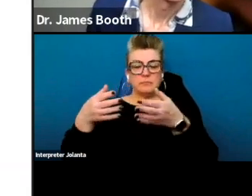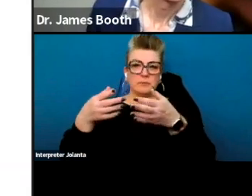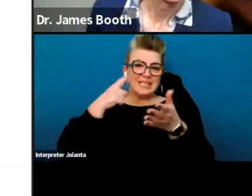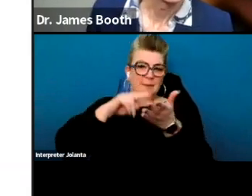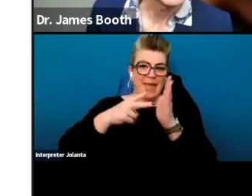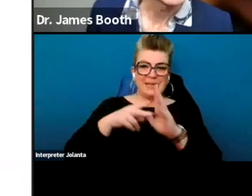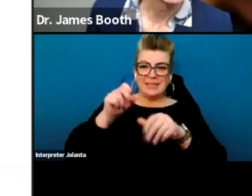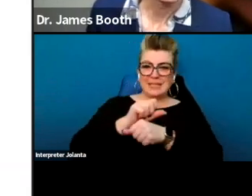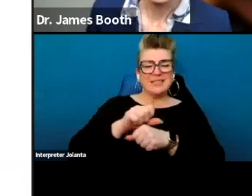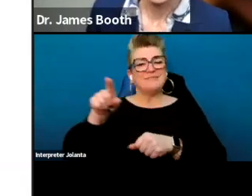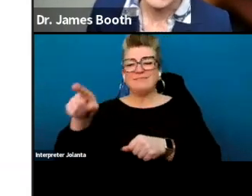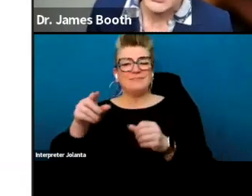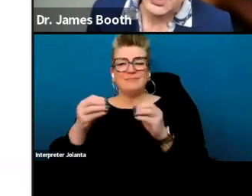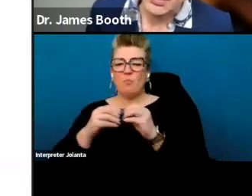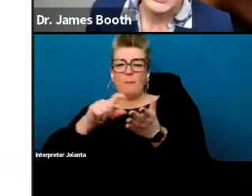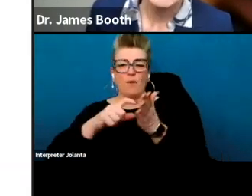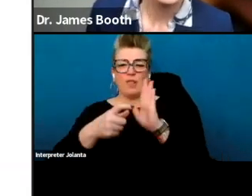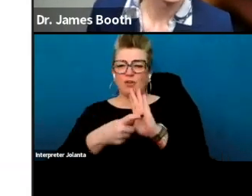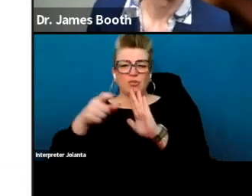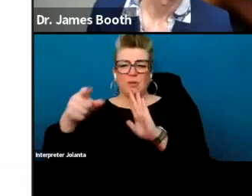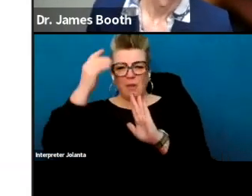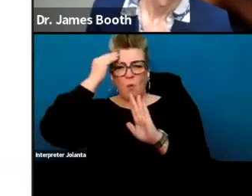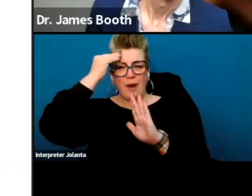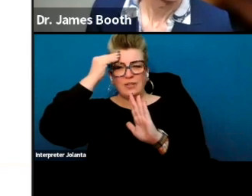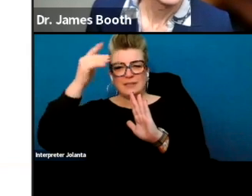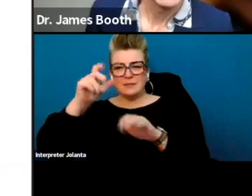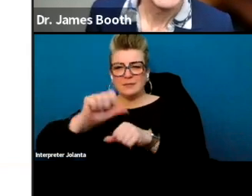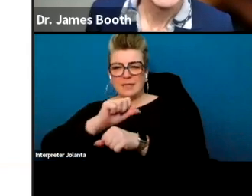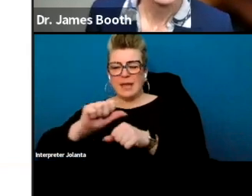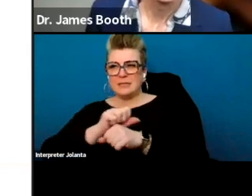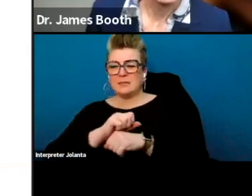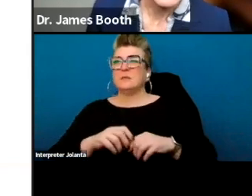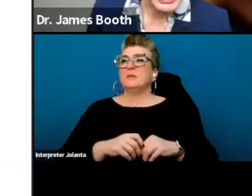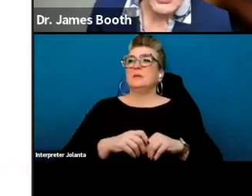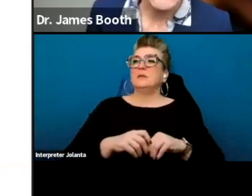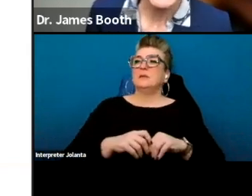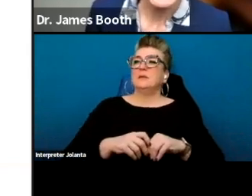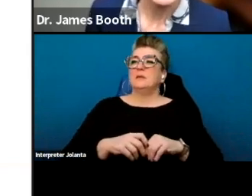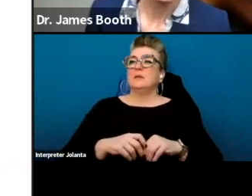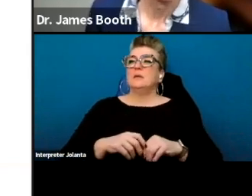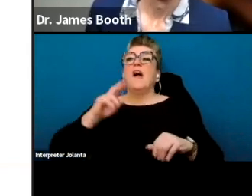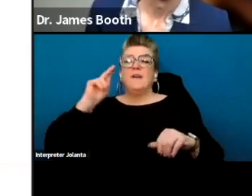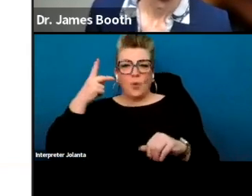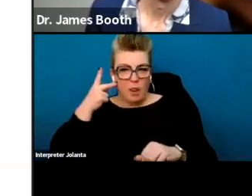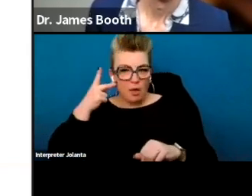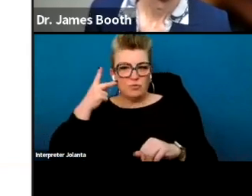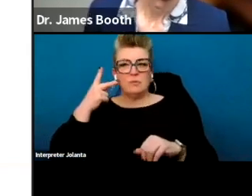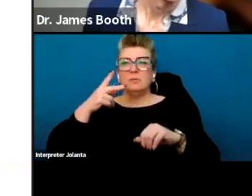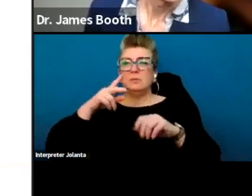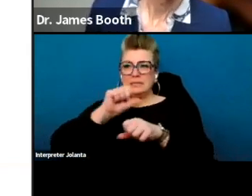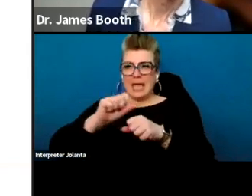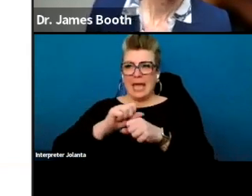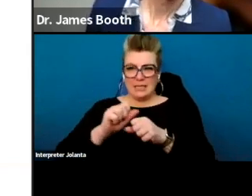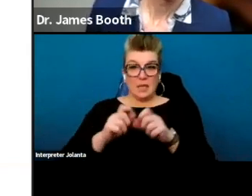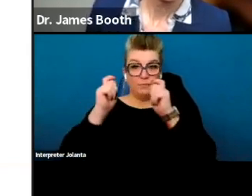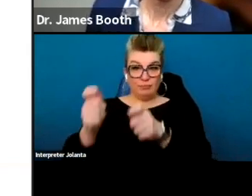it's a morphological awareness task. They're also given a phonological task.